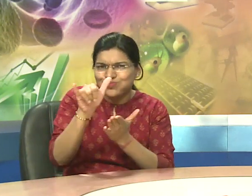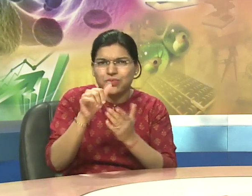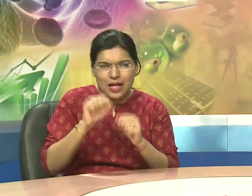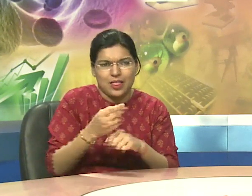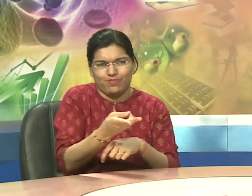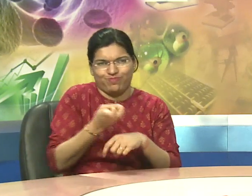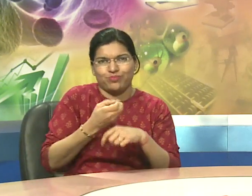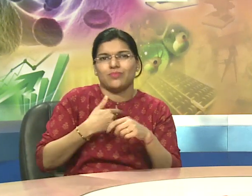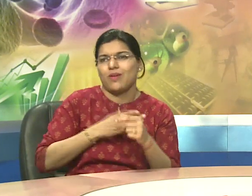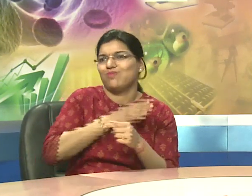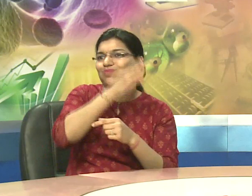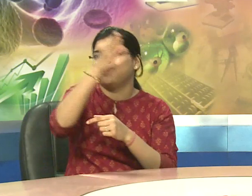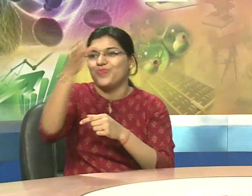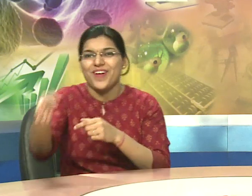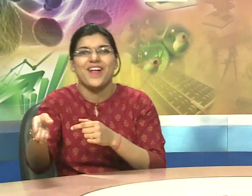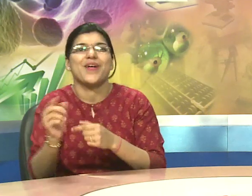railways, airways.